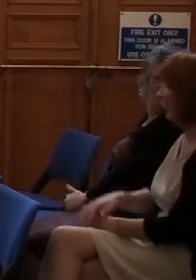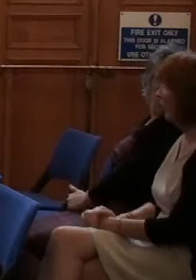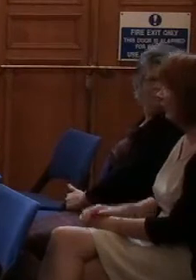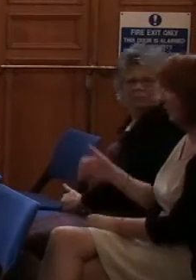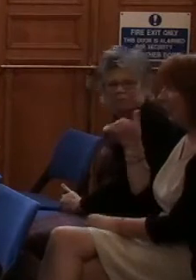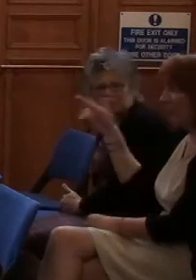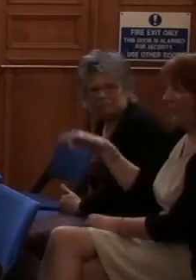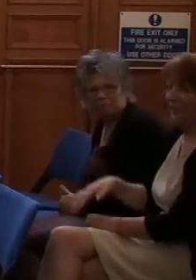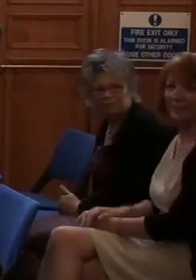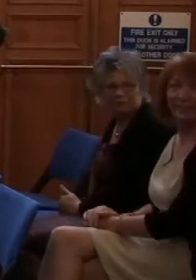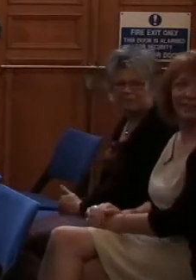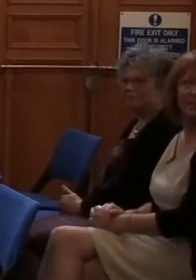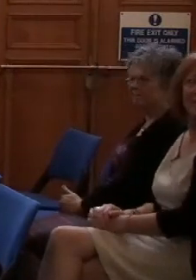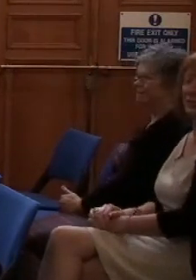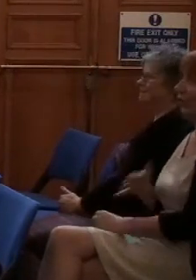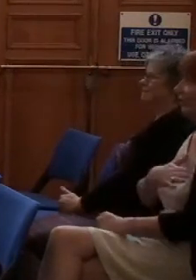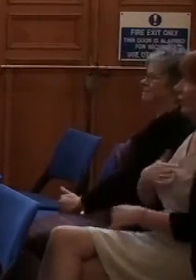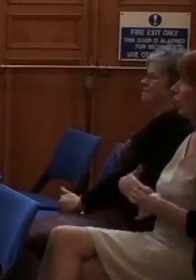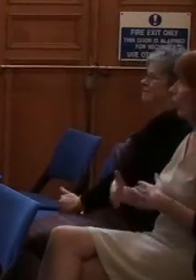just pop that URL. Yep.